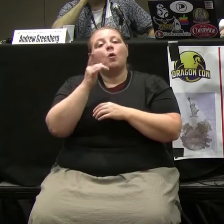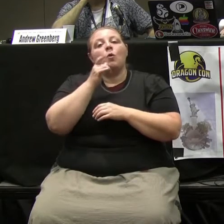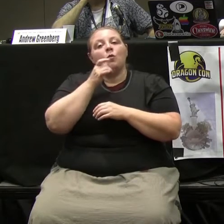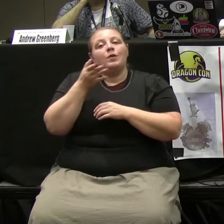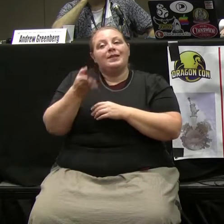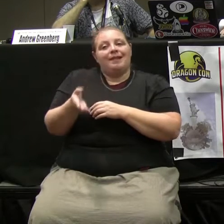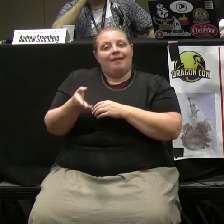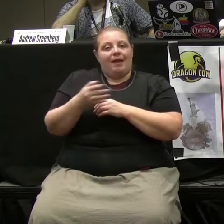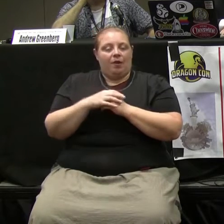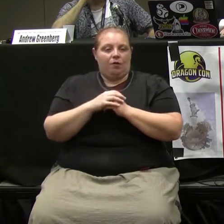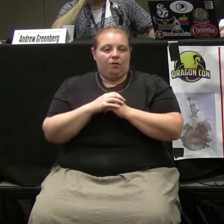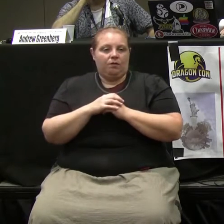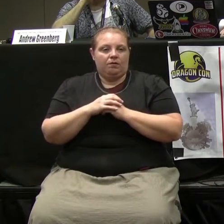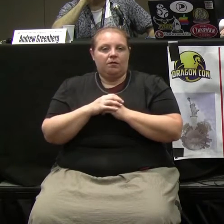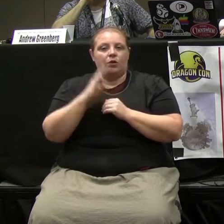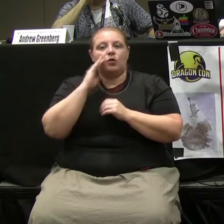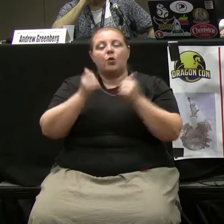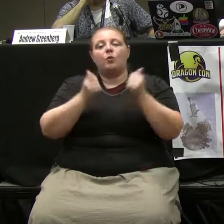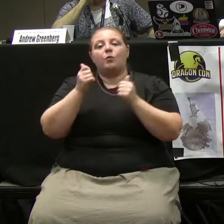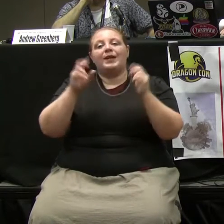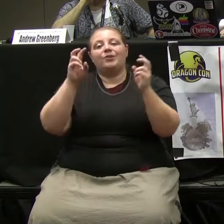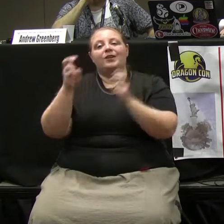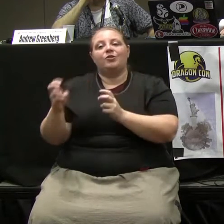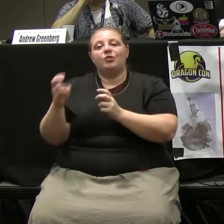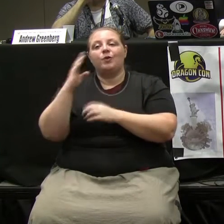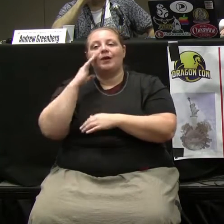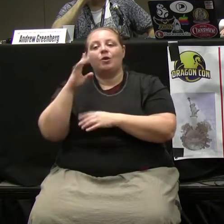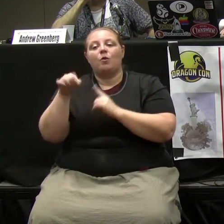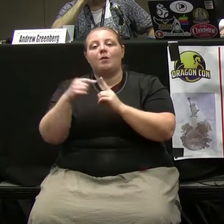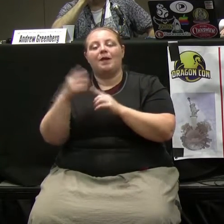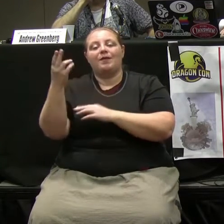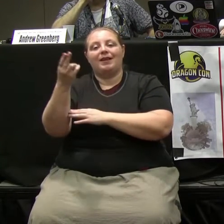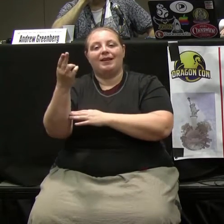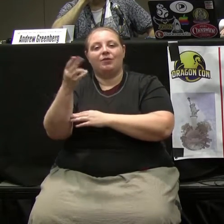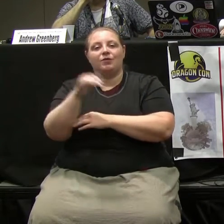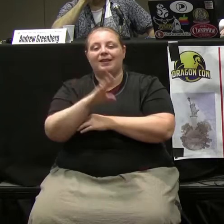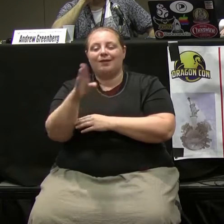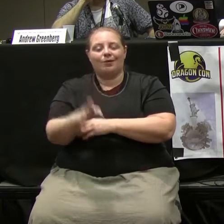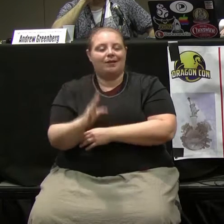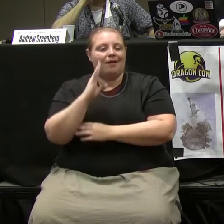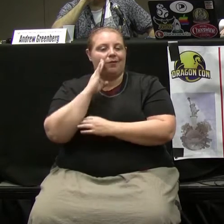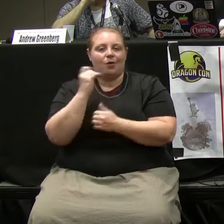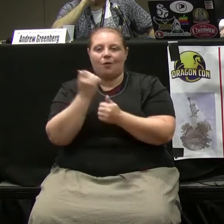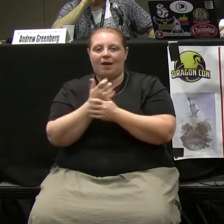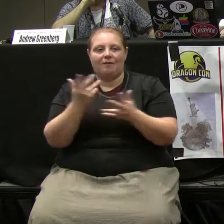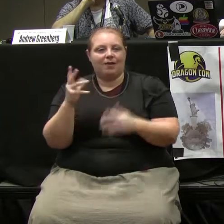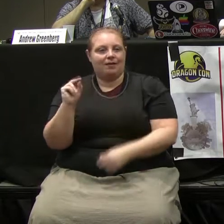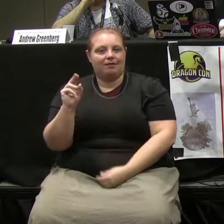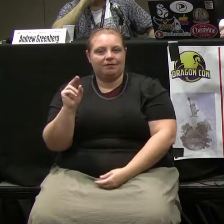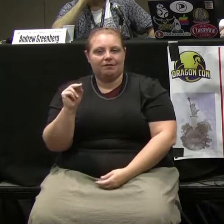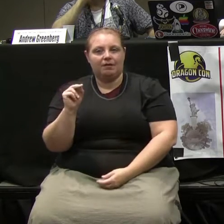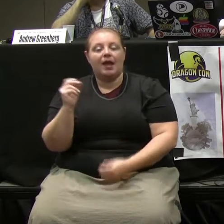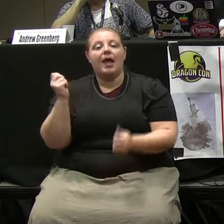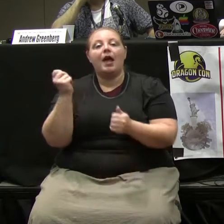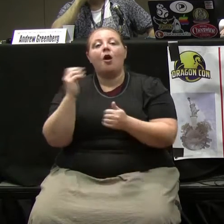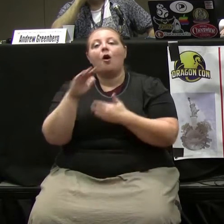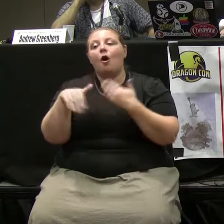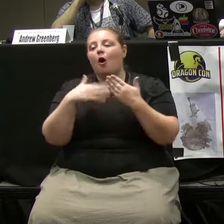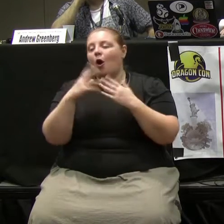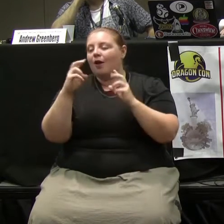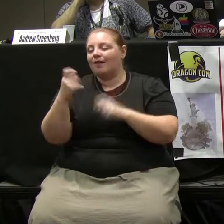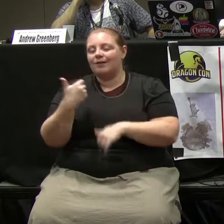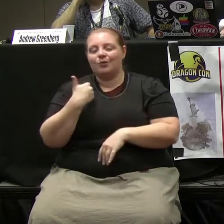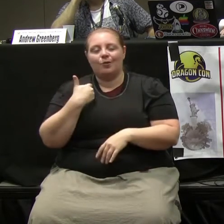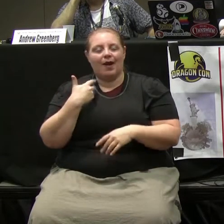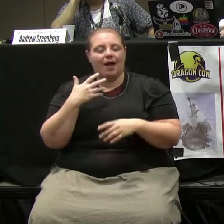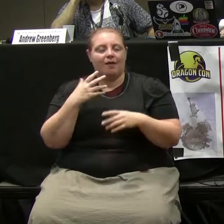who's working on the issues, and know that there's a history there that you're probably never going to know all of. Every issue comes with baggage. Every